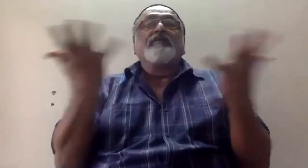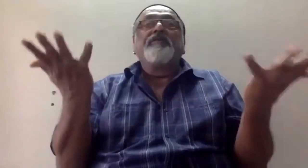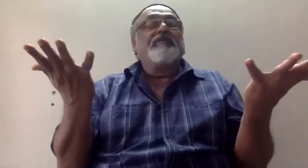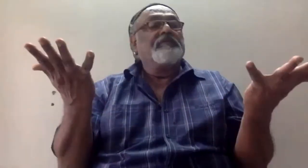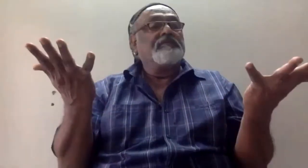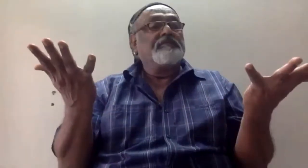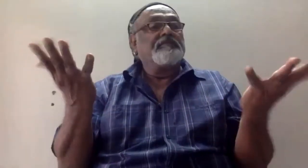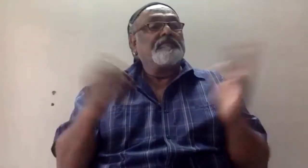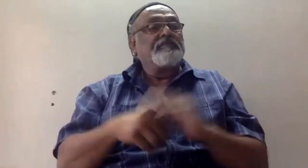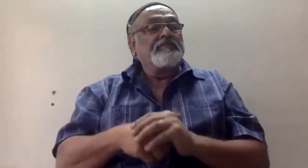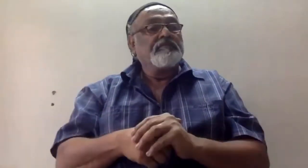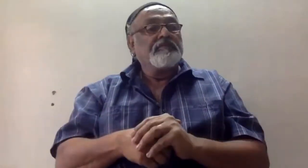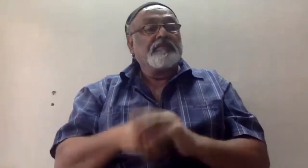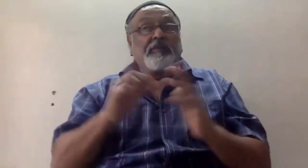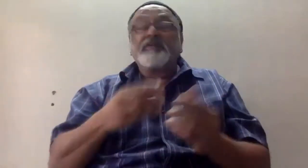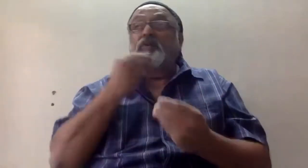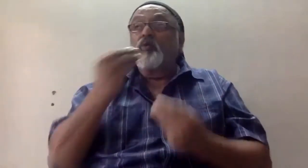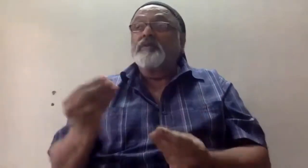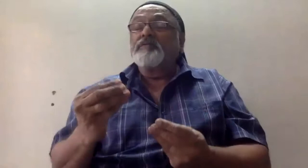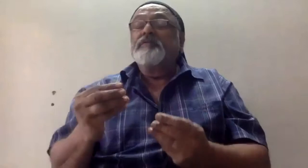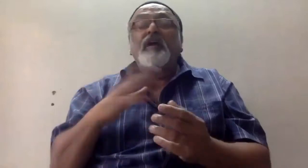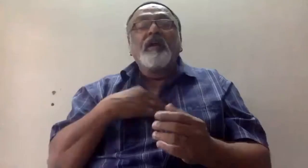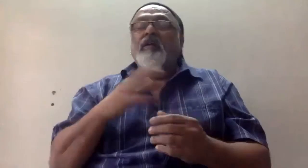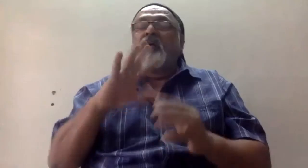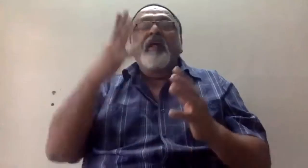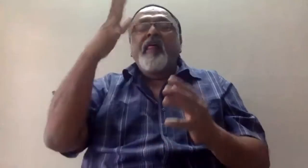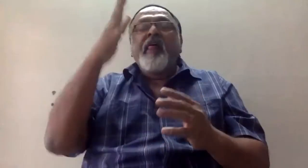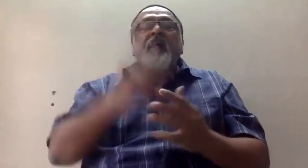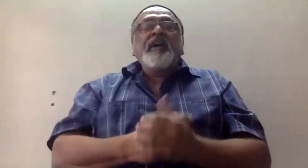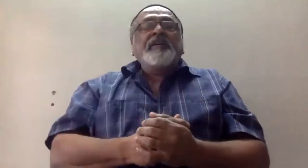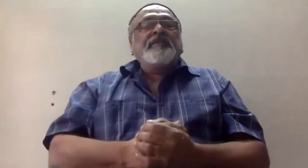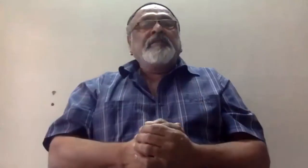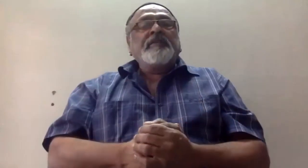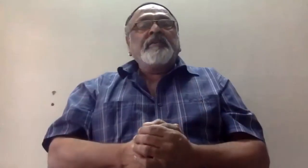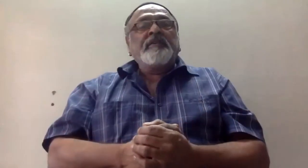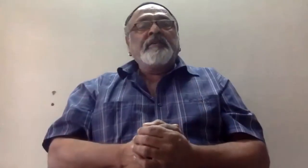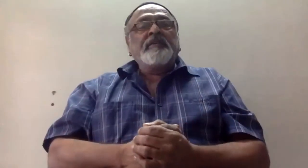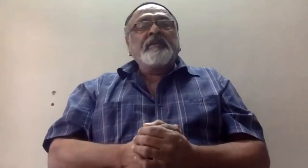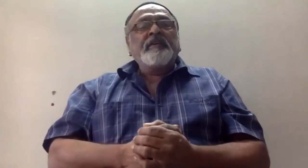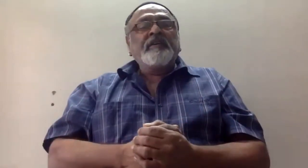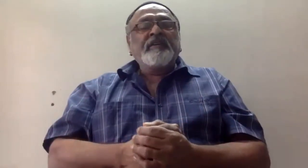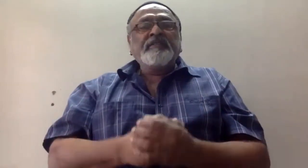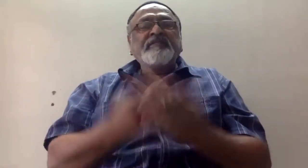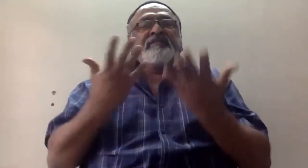So you need to make a request, and very often this request is not really acceded to. Perhaps the system doesn't exist.